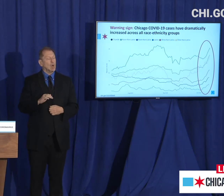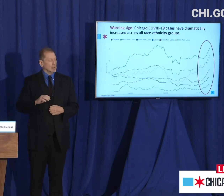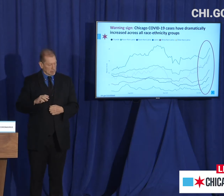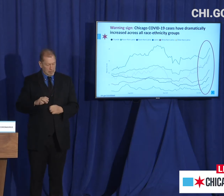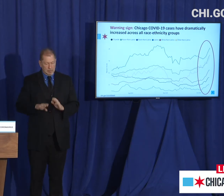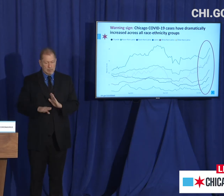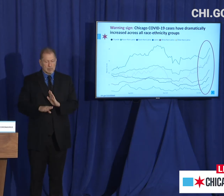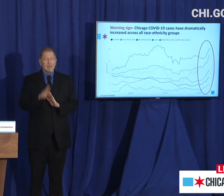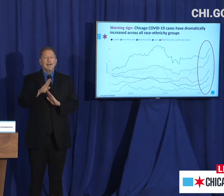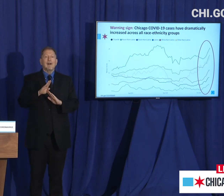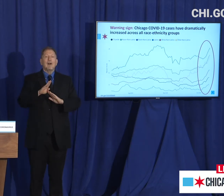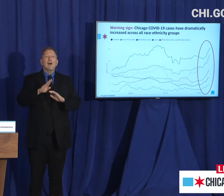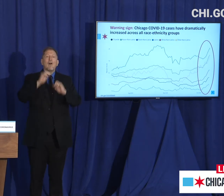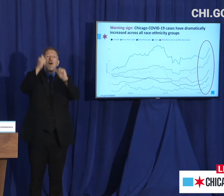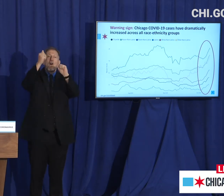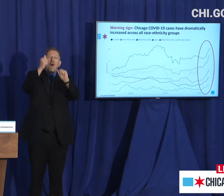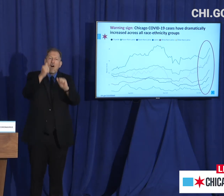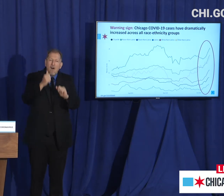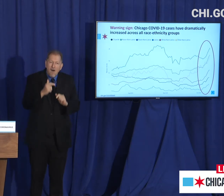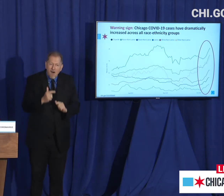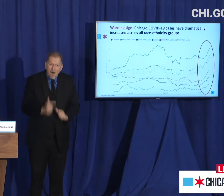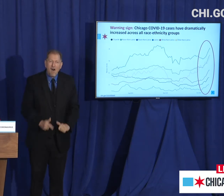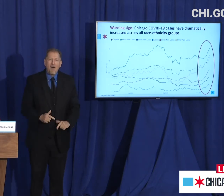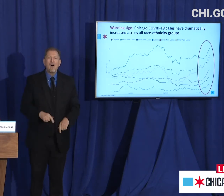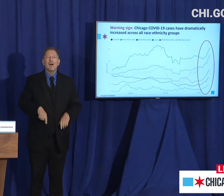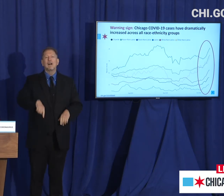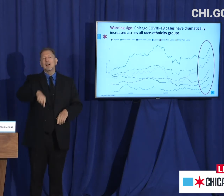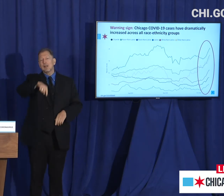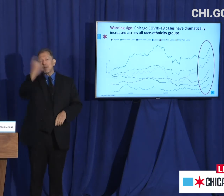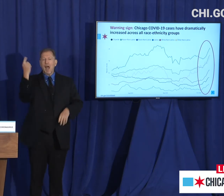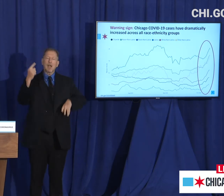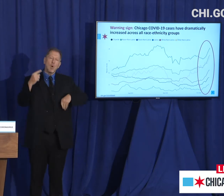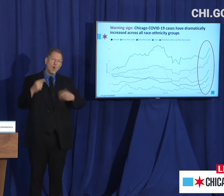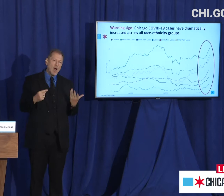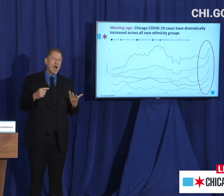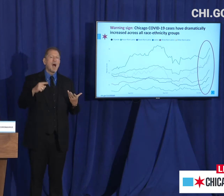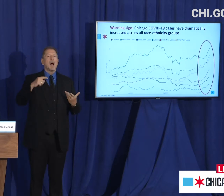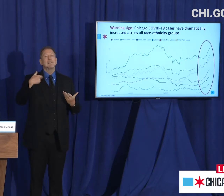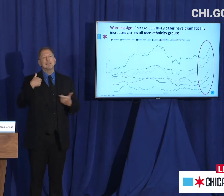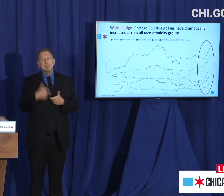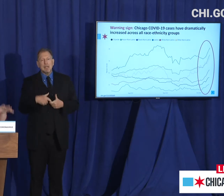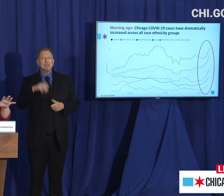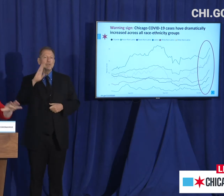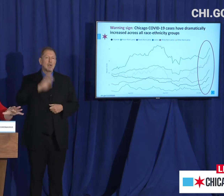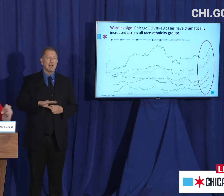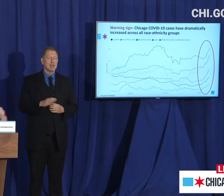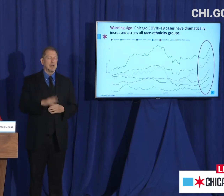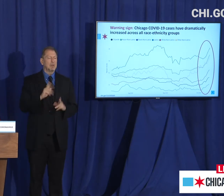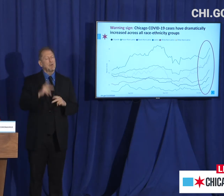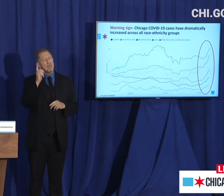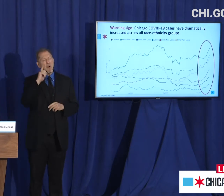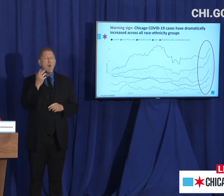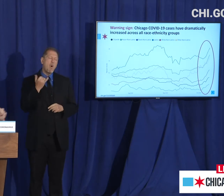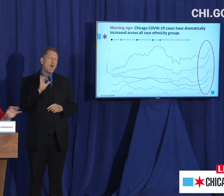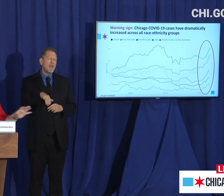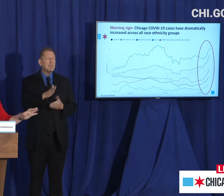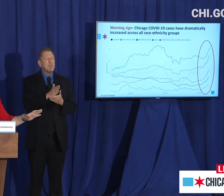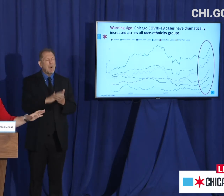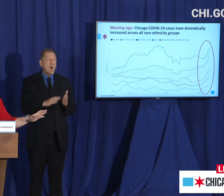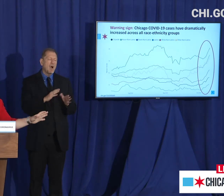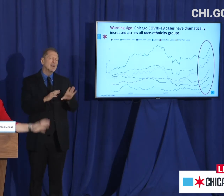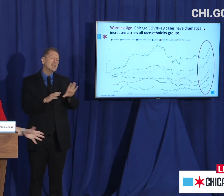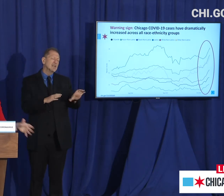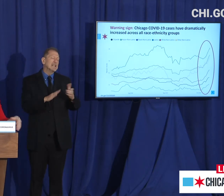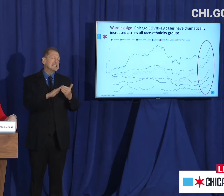across all race ethnicity groups. I sometimes hear people saying, COVID's just a problem in this part of the city,